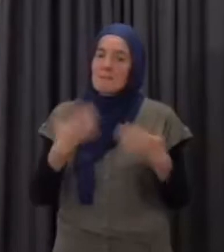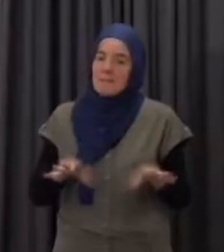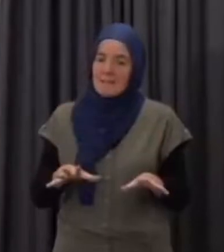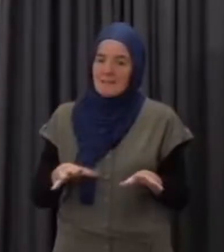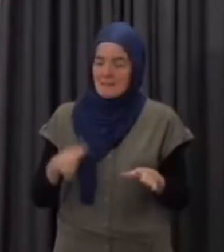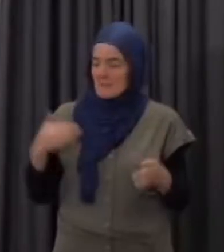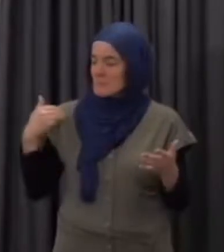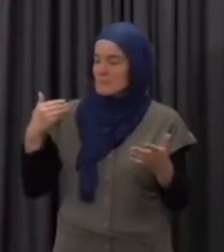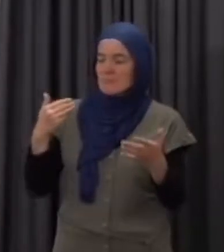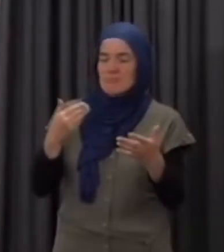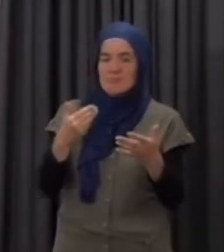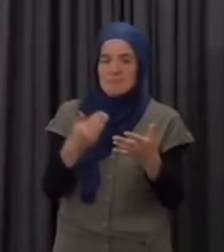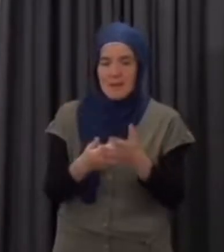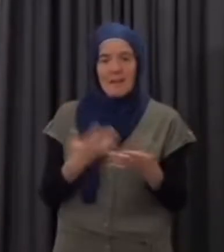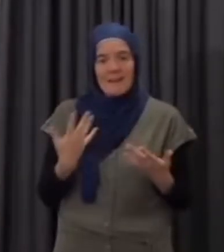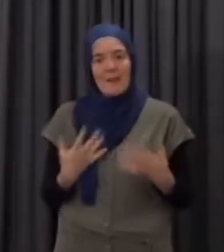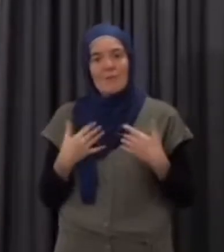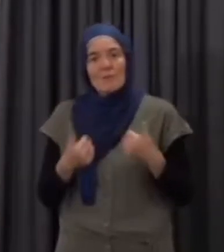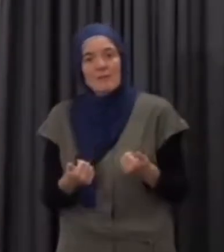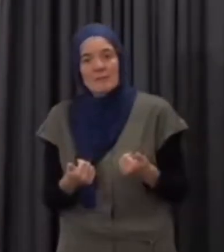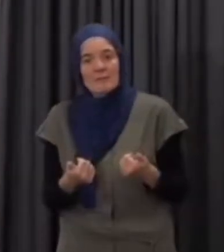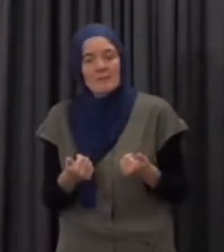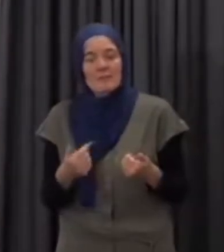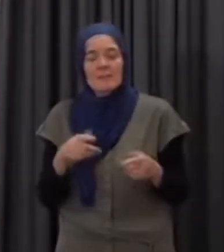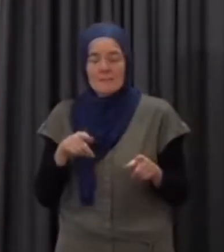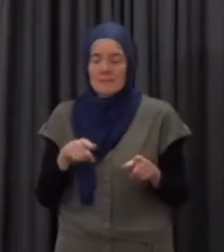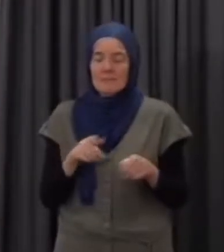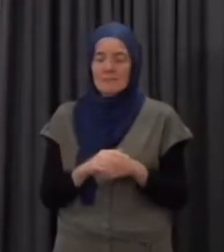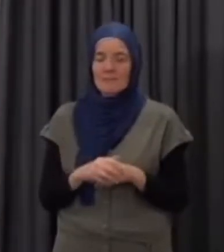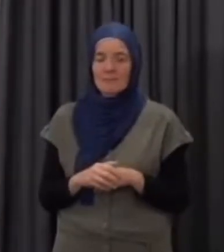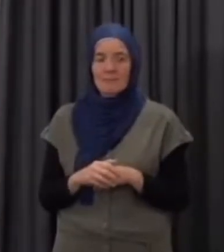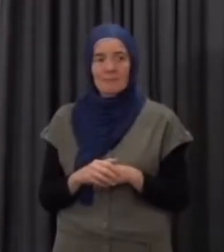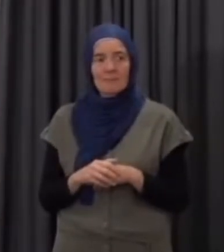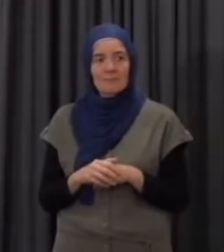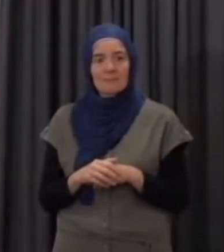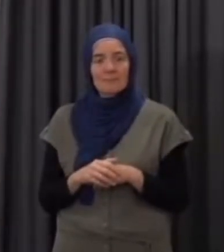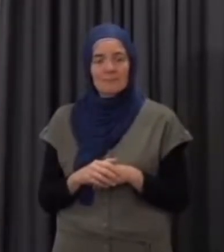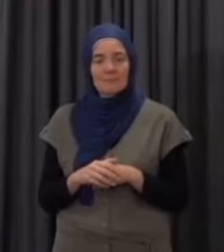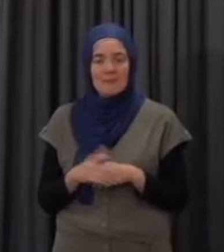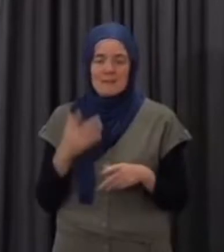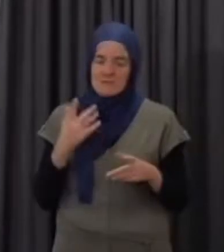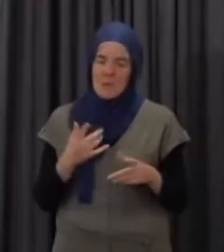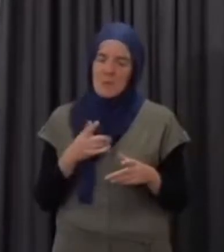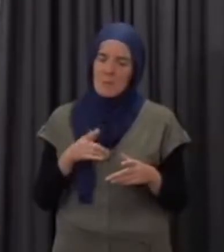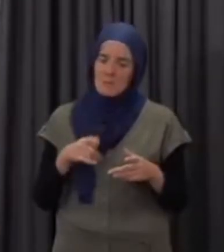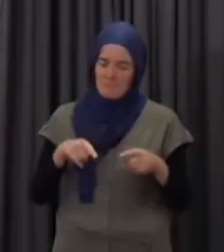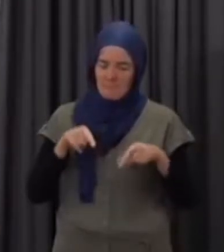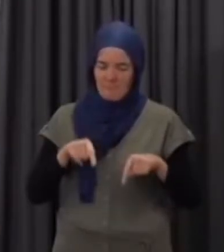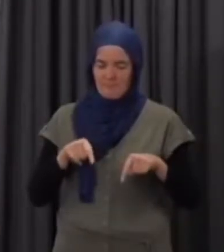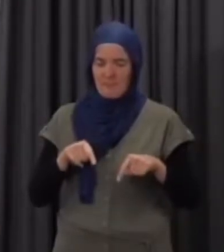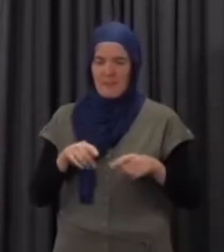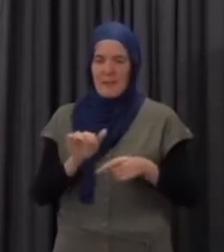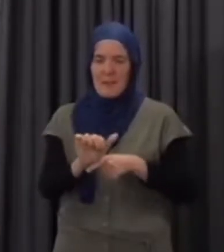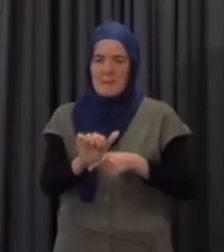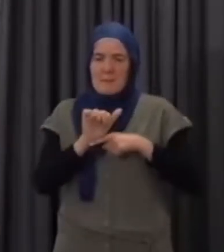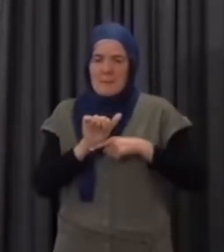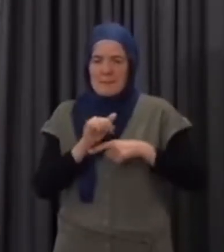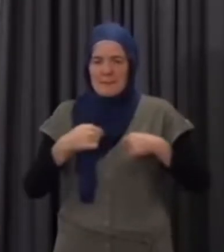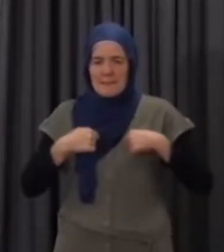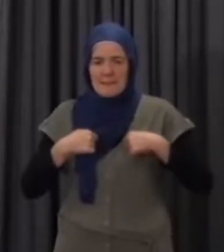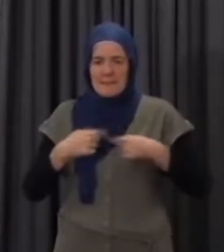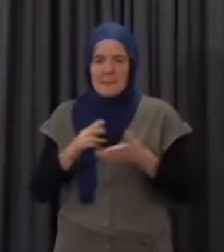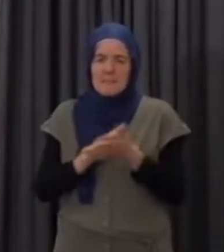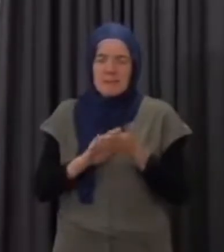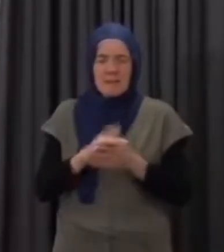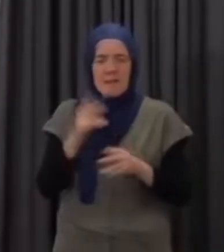however, just need to ensure that people don't feel that we're yet able to describe about immunity. I think that is one of the outstanding tests at this stage, but